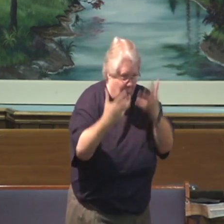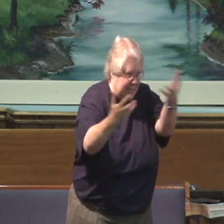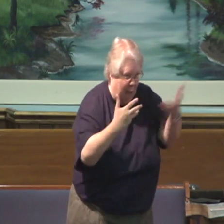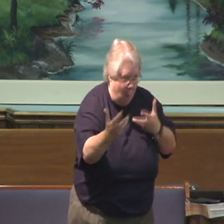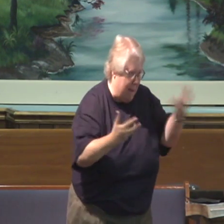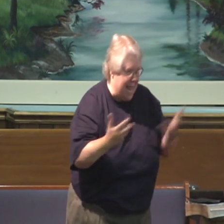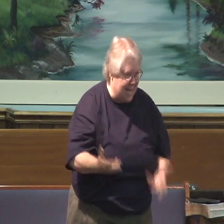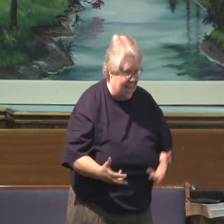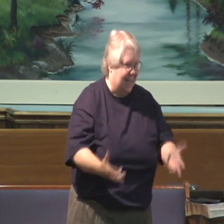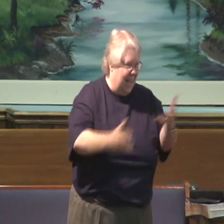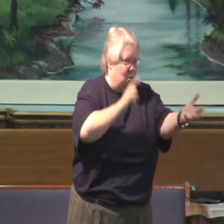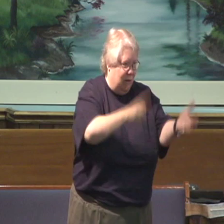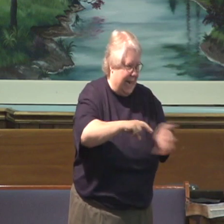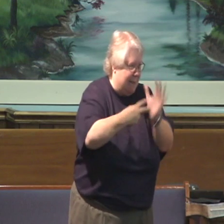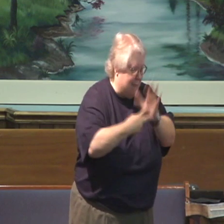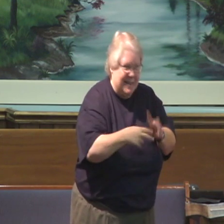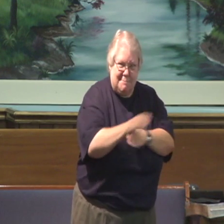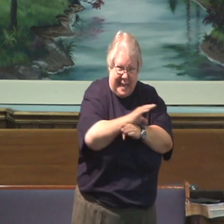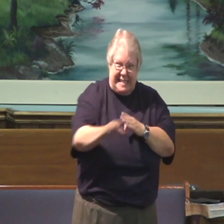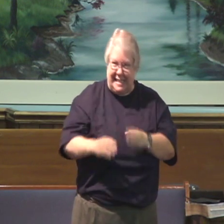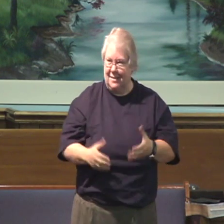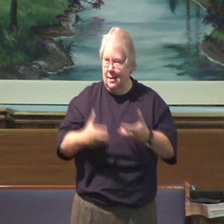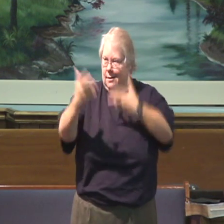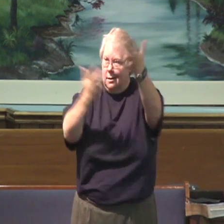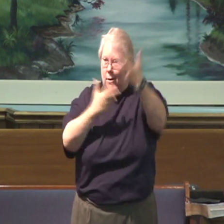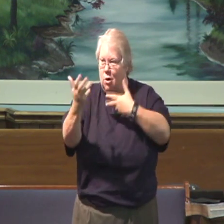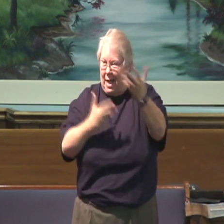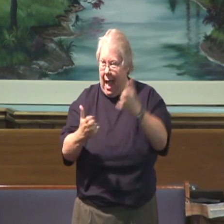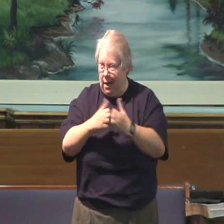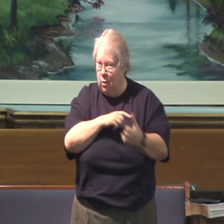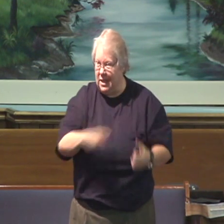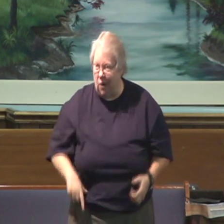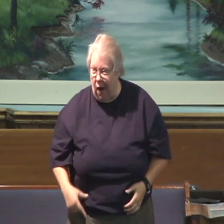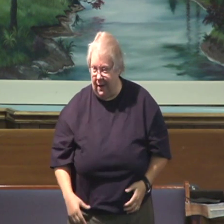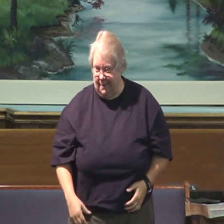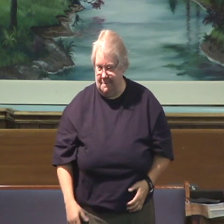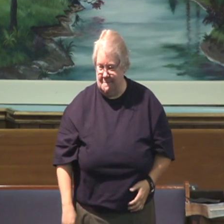would tell me that you really mean business communicating with the Lord. Amen.